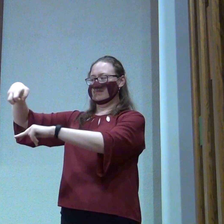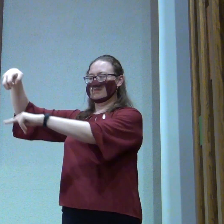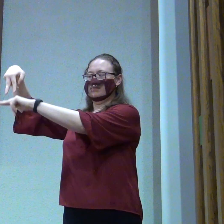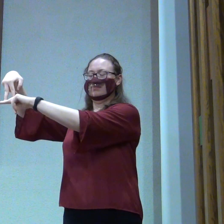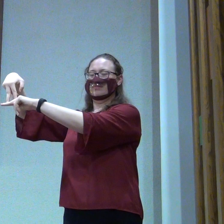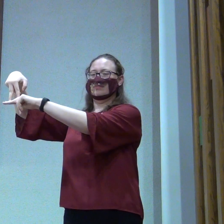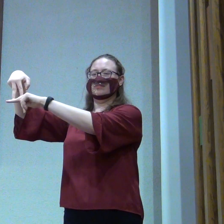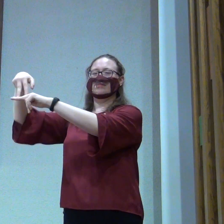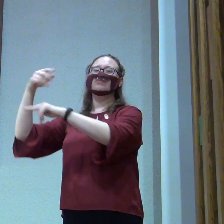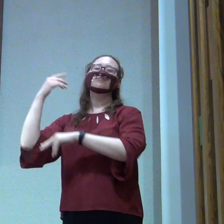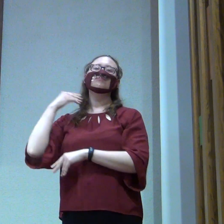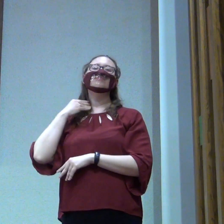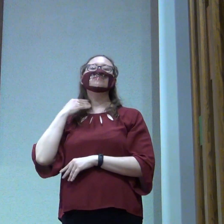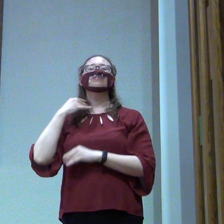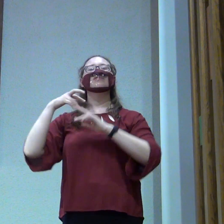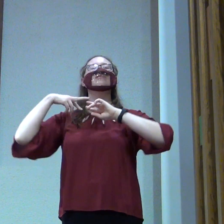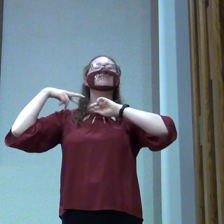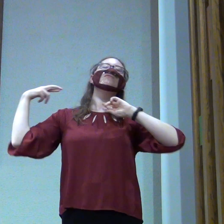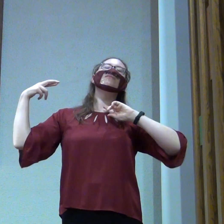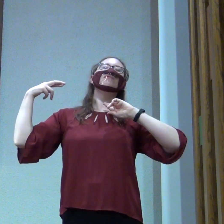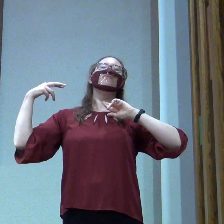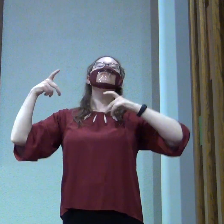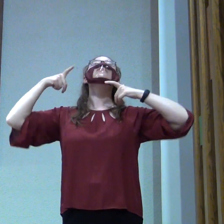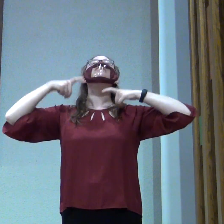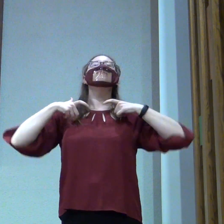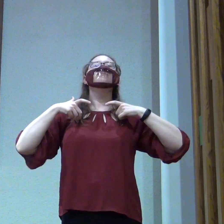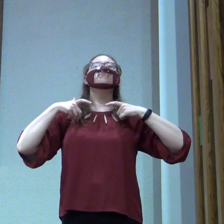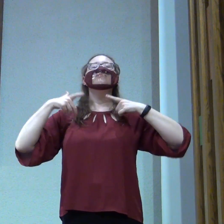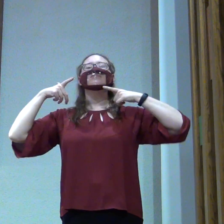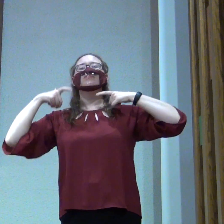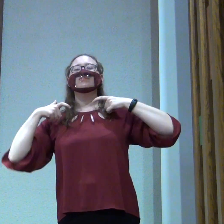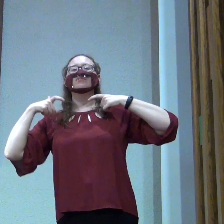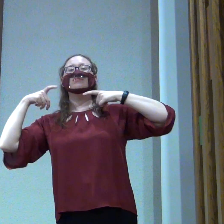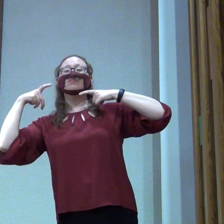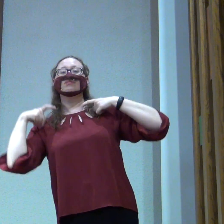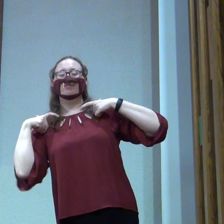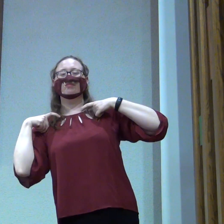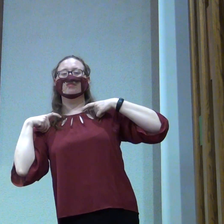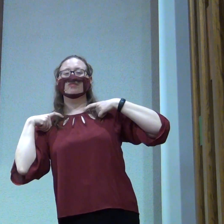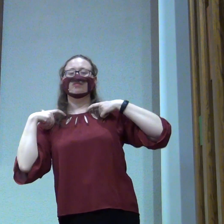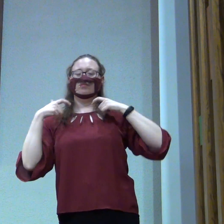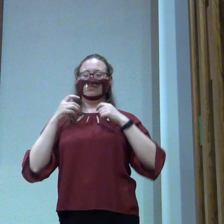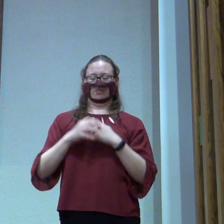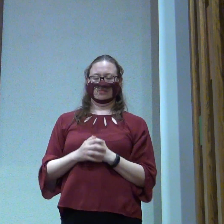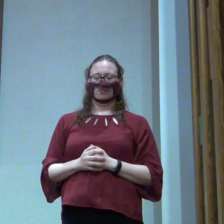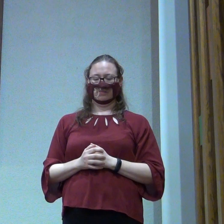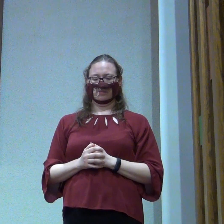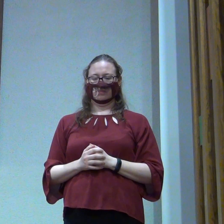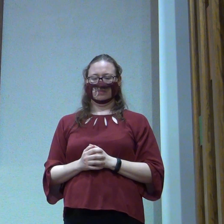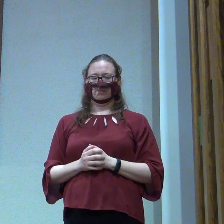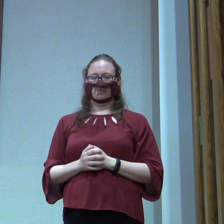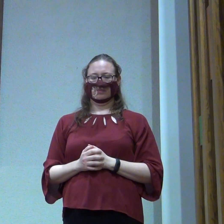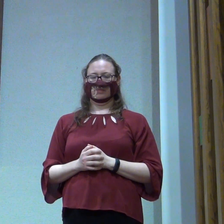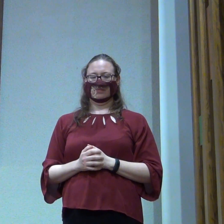The three necks were placed at the same moment within the nooses.